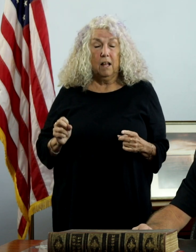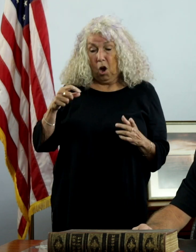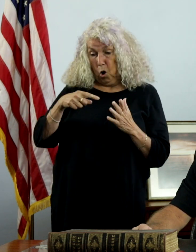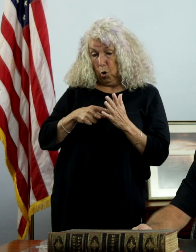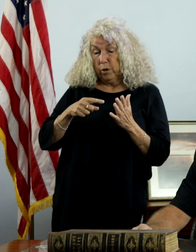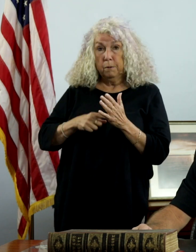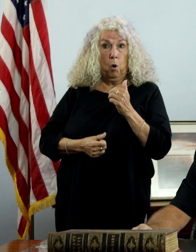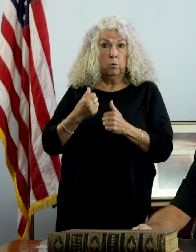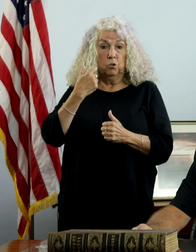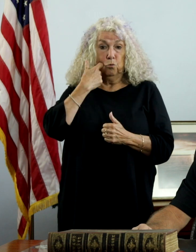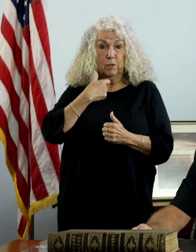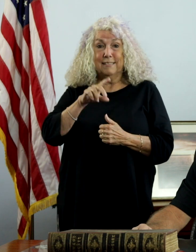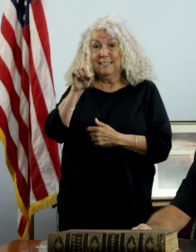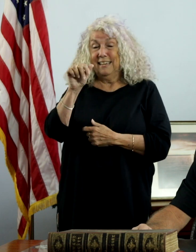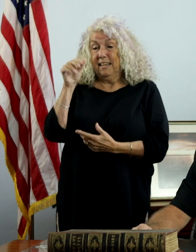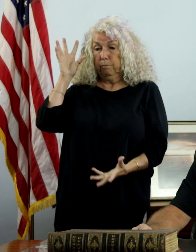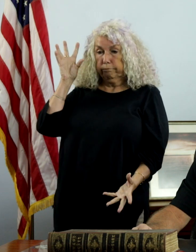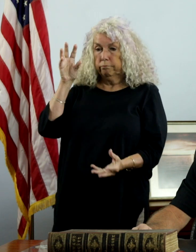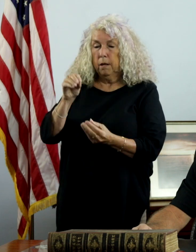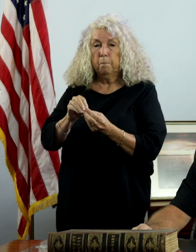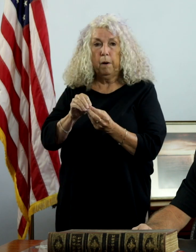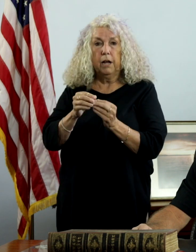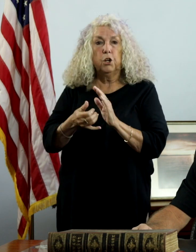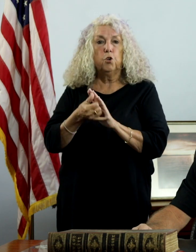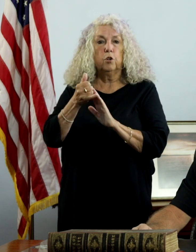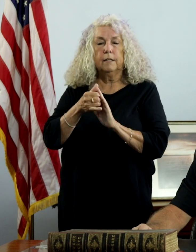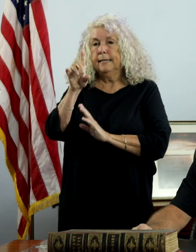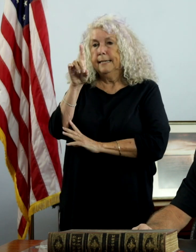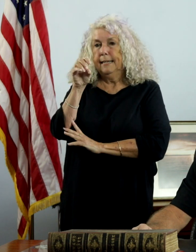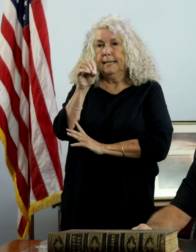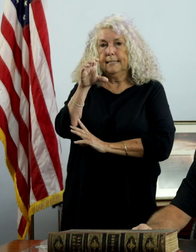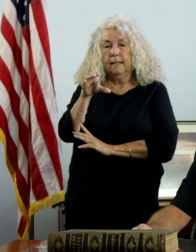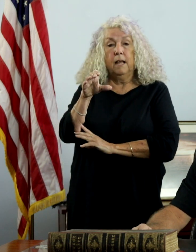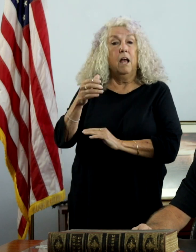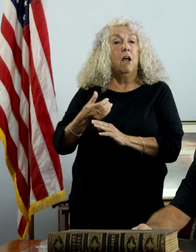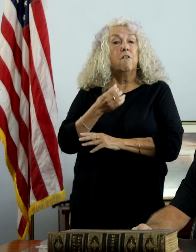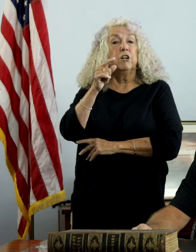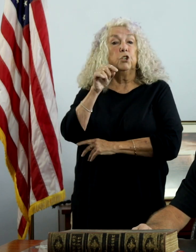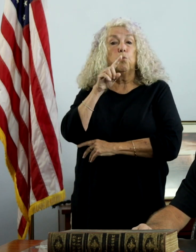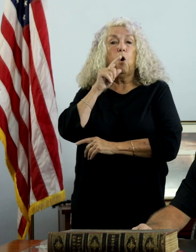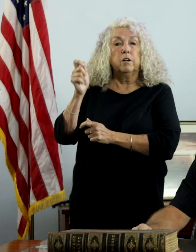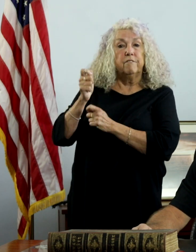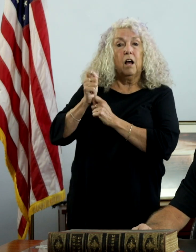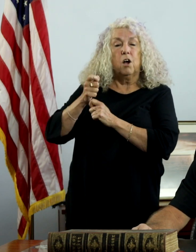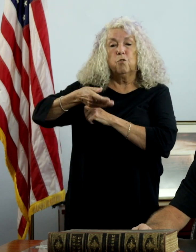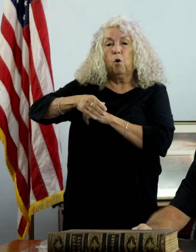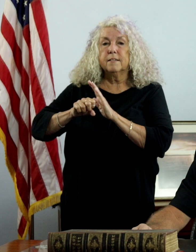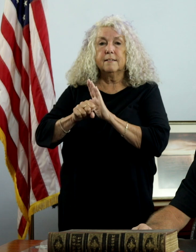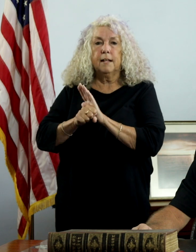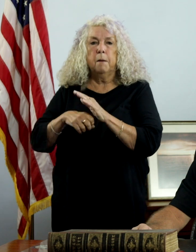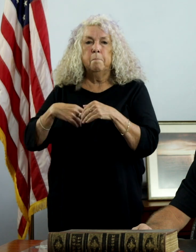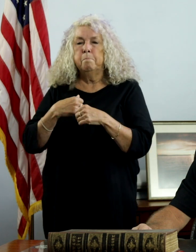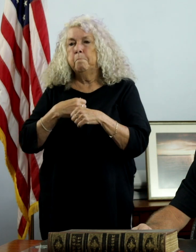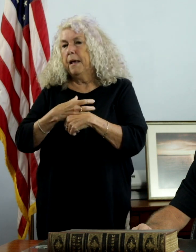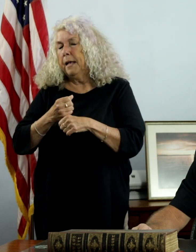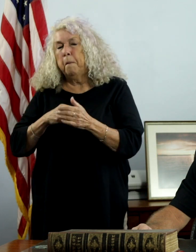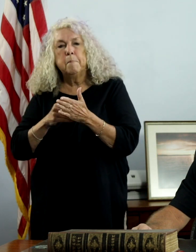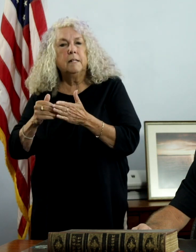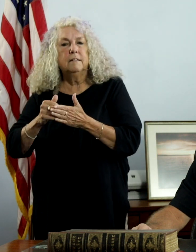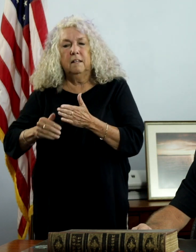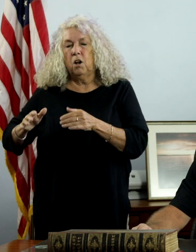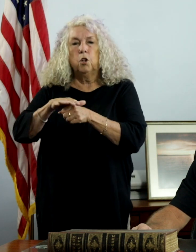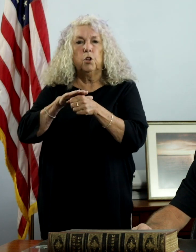According to the most recent data compiled by the New York State DEC, freshwater anglers across the state generate millions in local